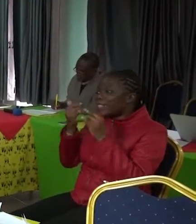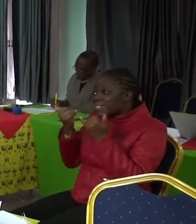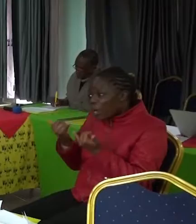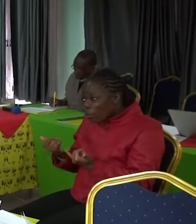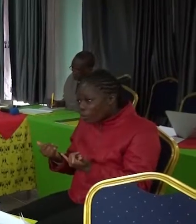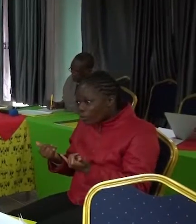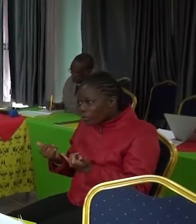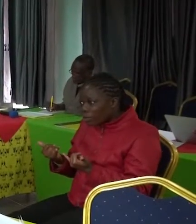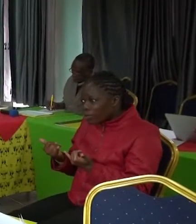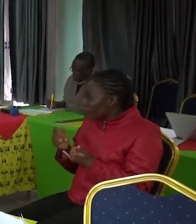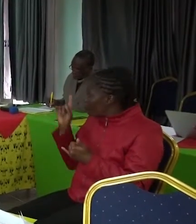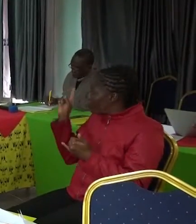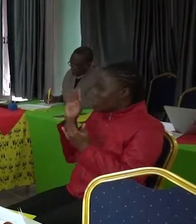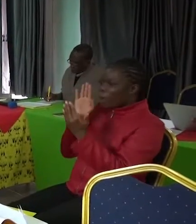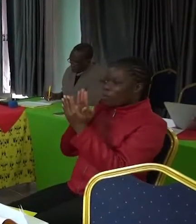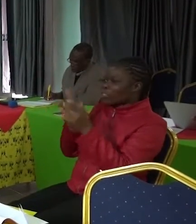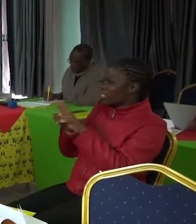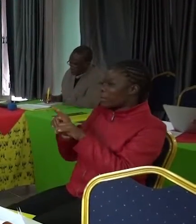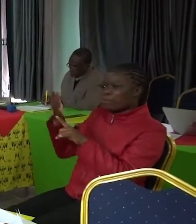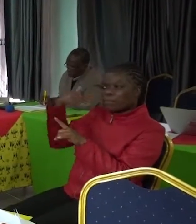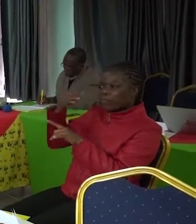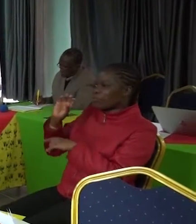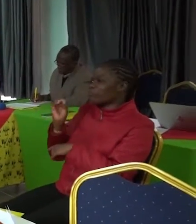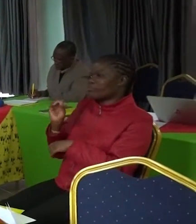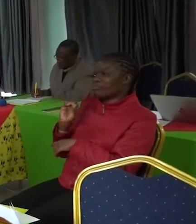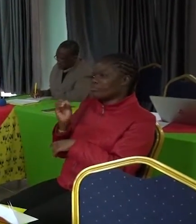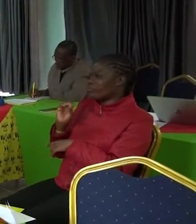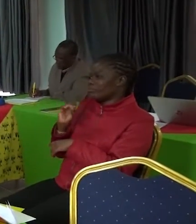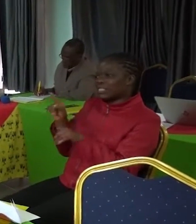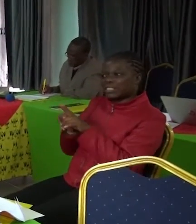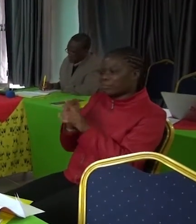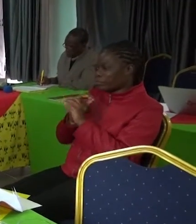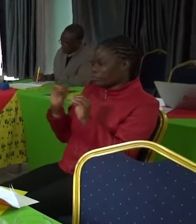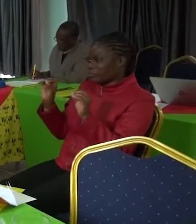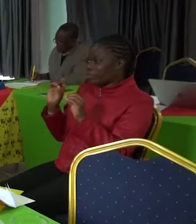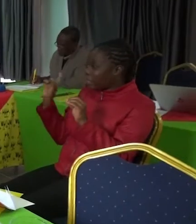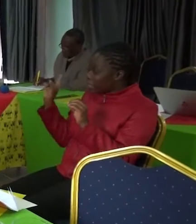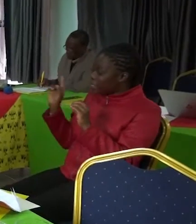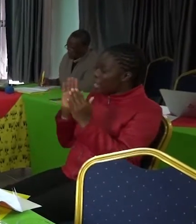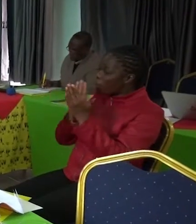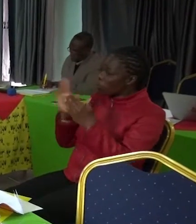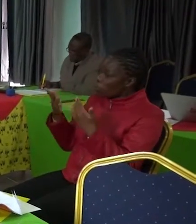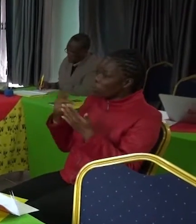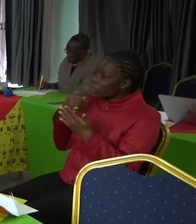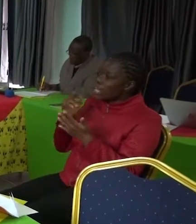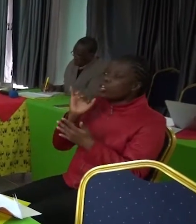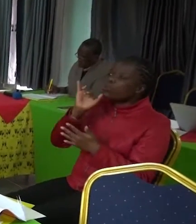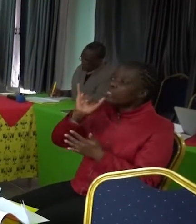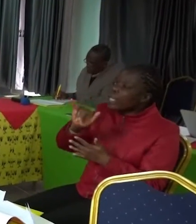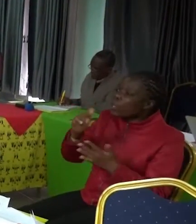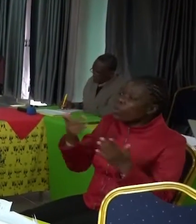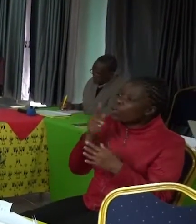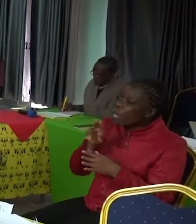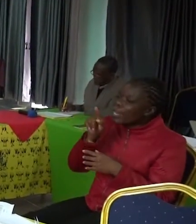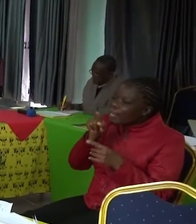now, this type of approach is not that one of curriculum and implementation. This is an approach you are told you stay where you are